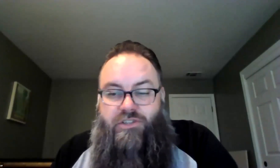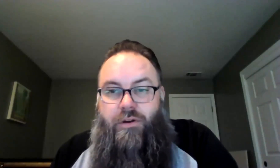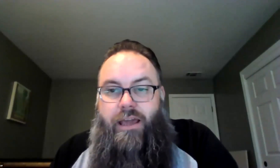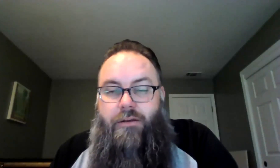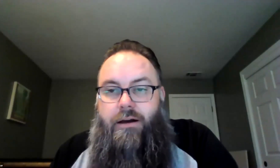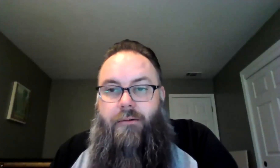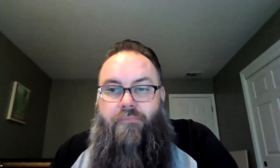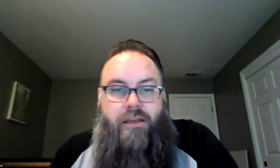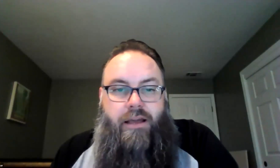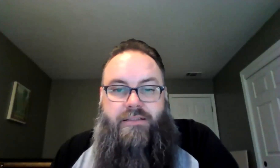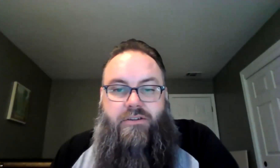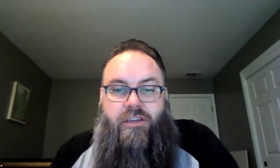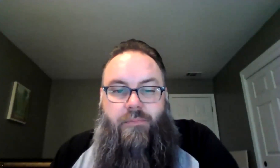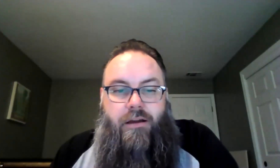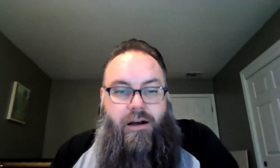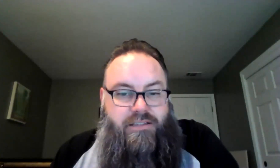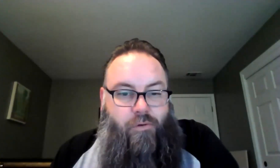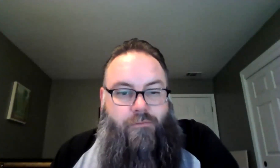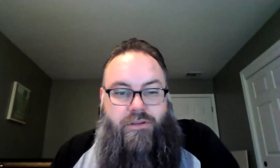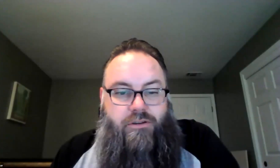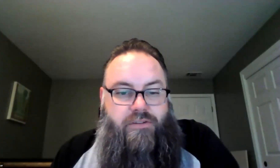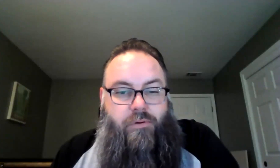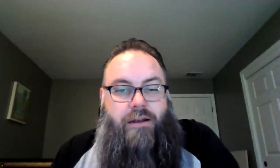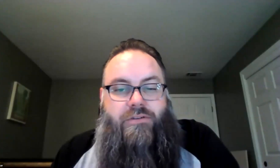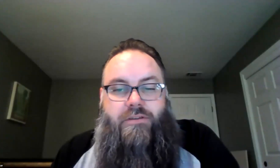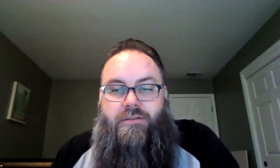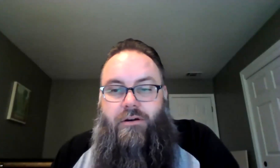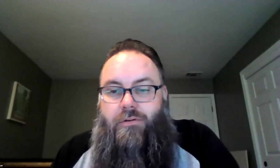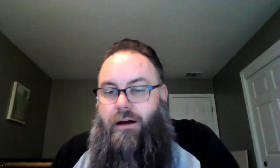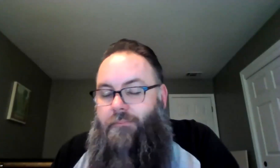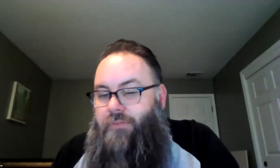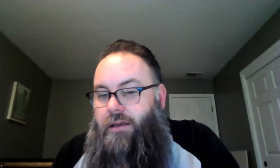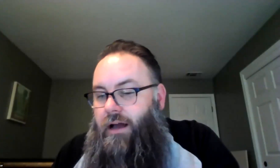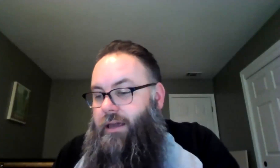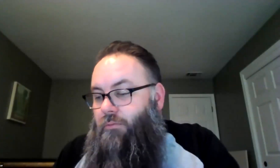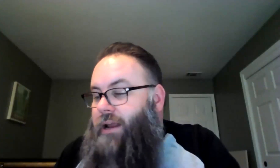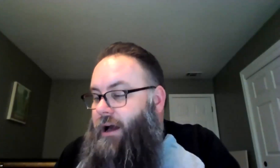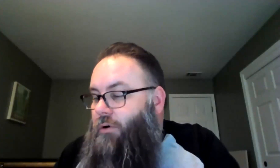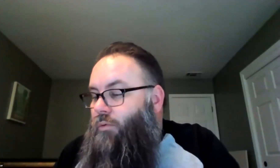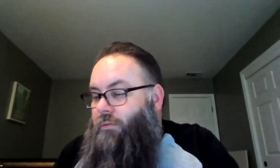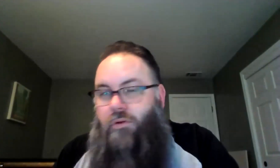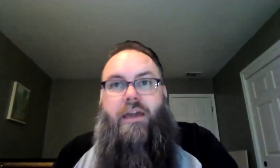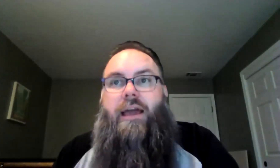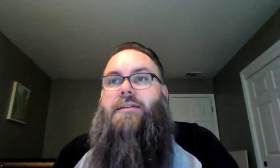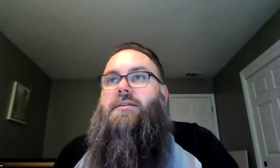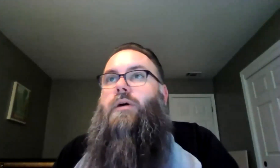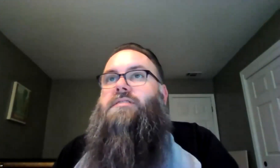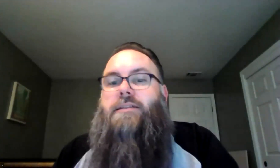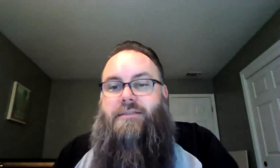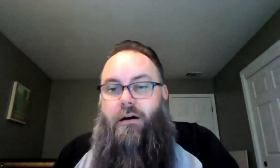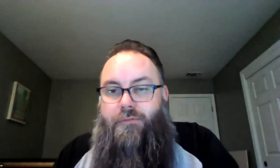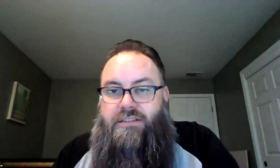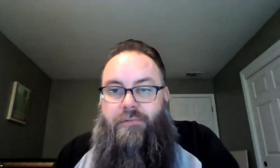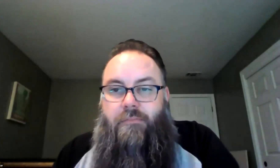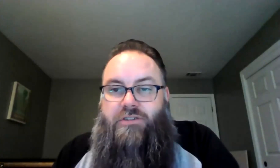through 2028 and still keep it cost-free for the service providers. So right now, what we're looking at is the